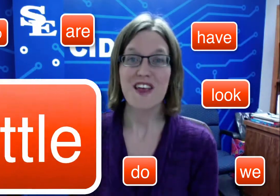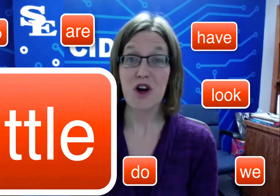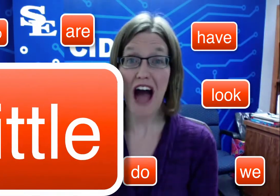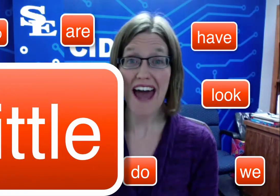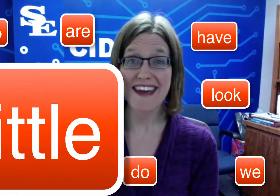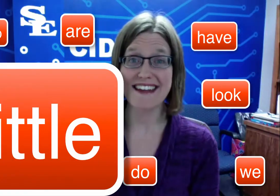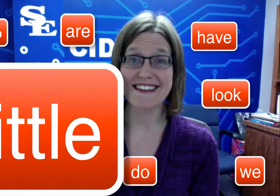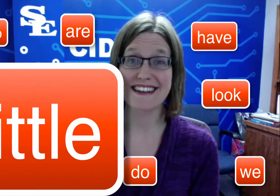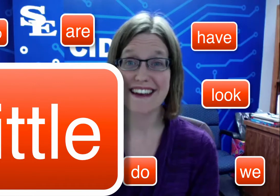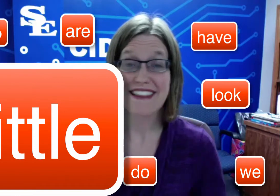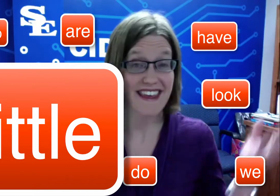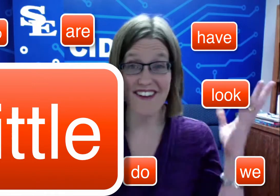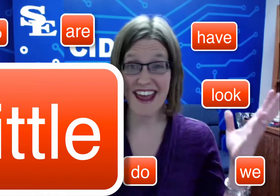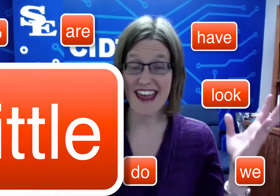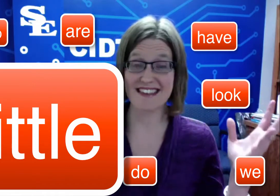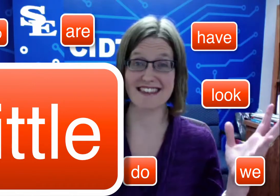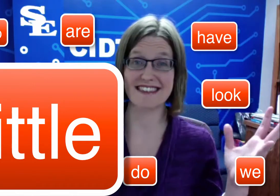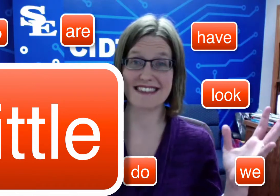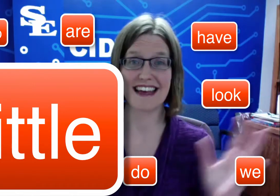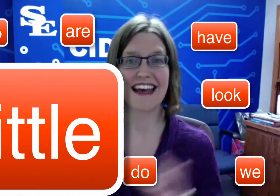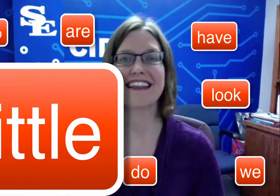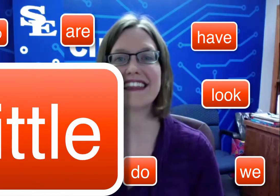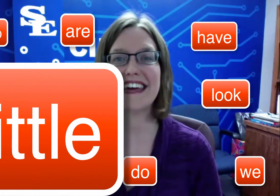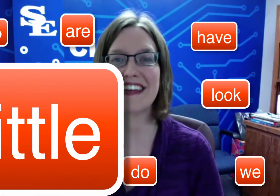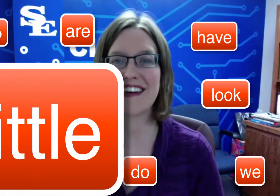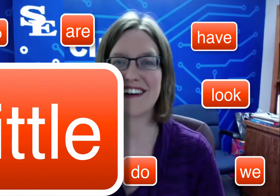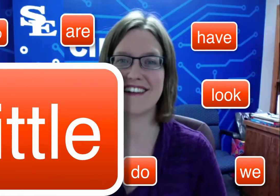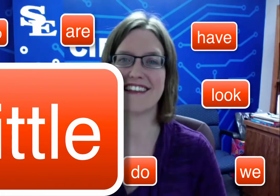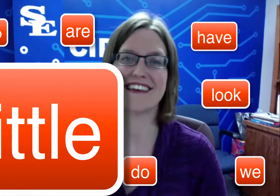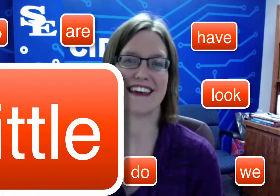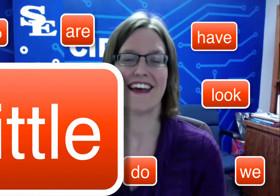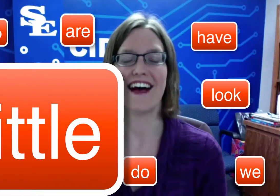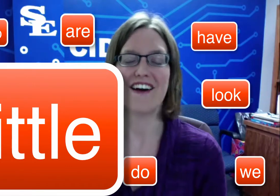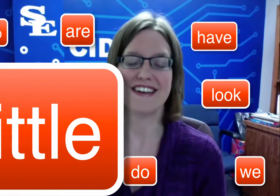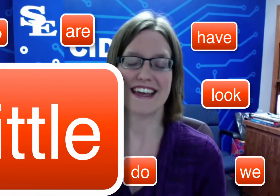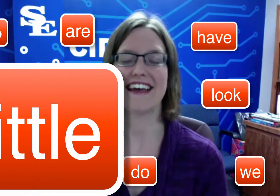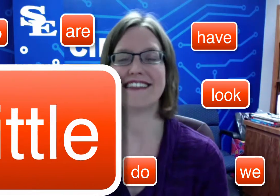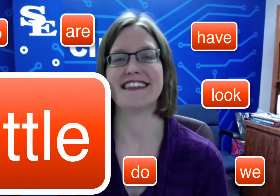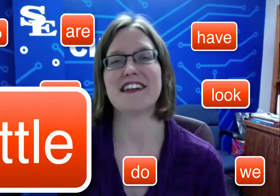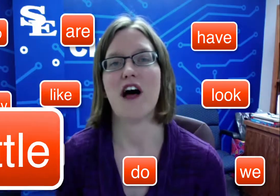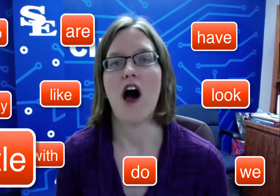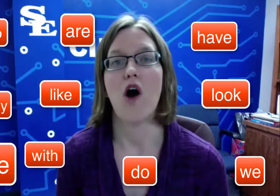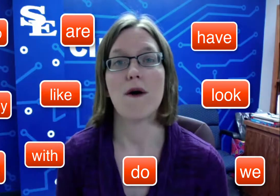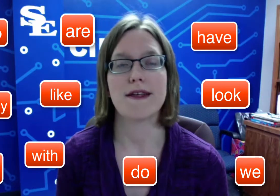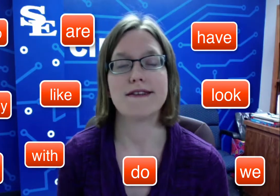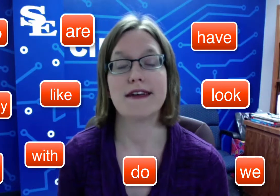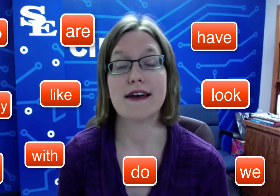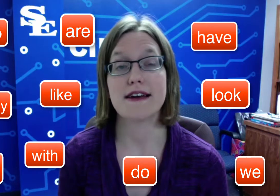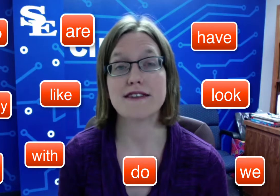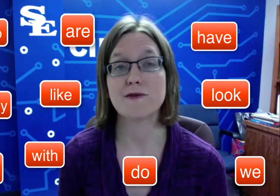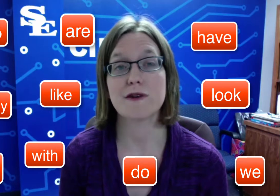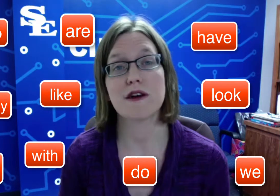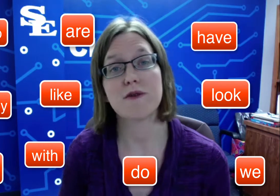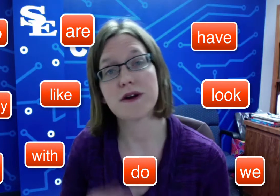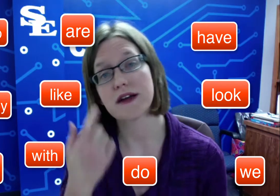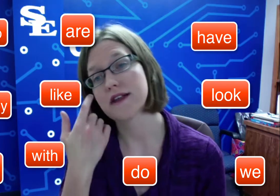You got it! There it is! Little. Okay, little. Okay, the next word we're gonna